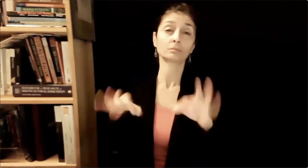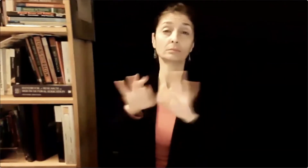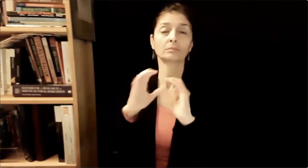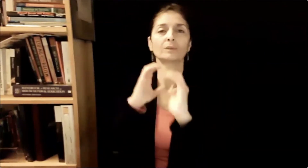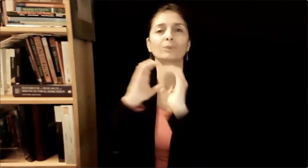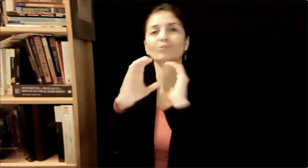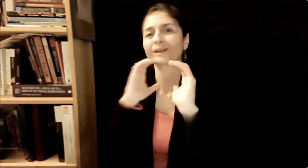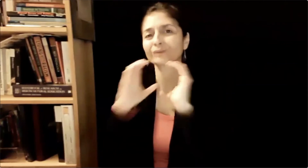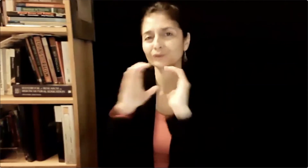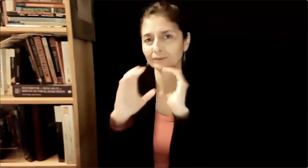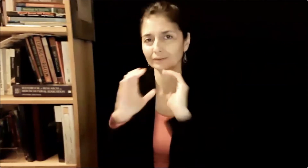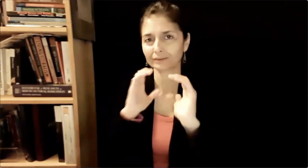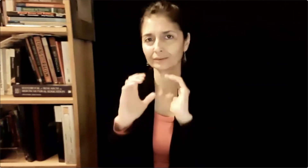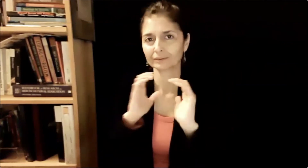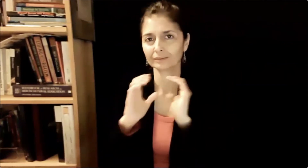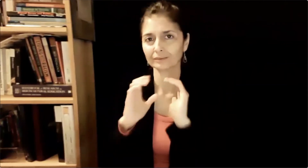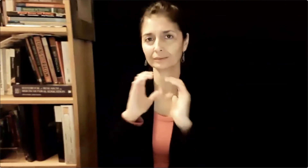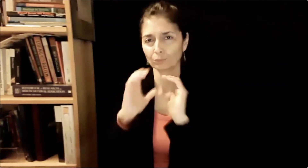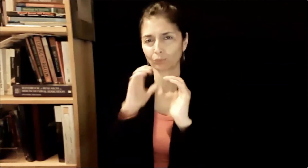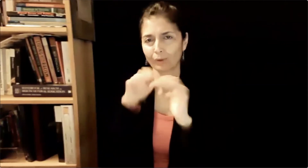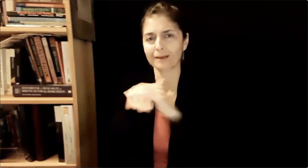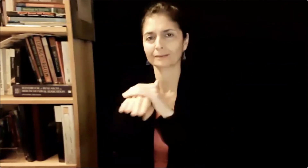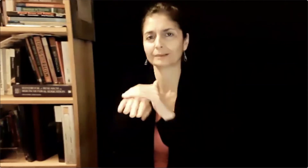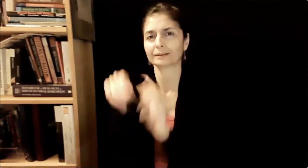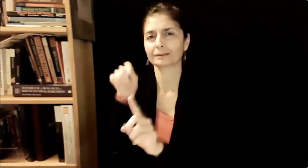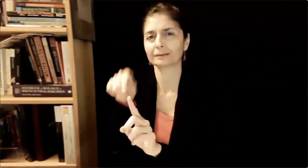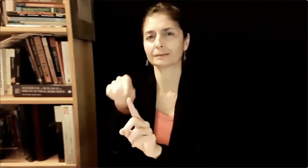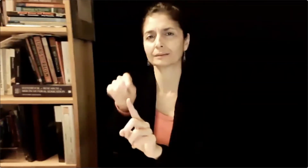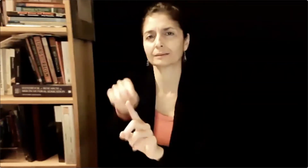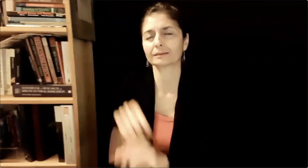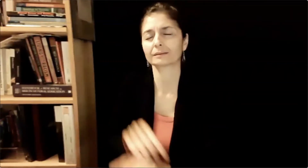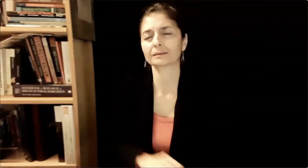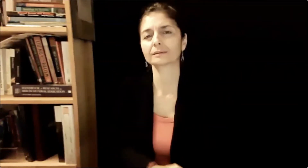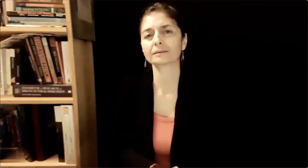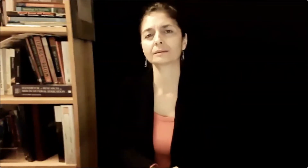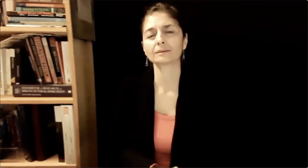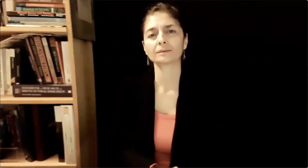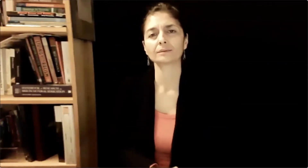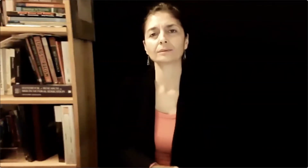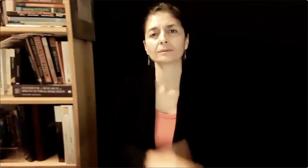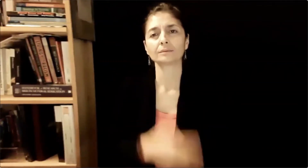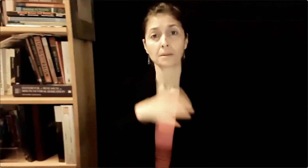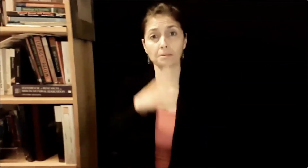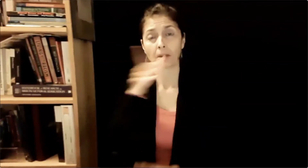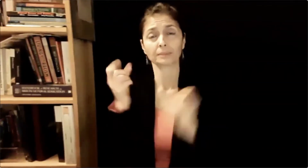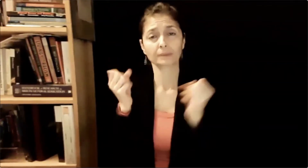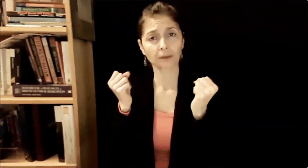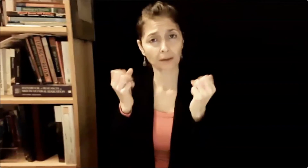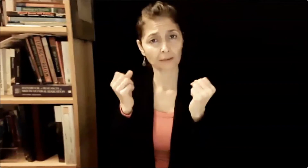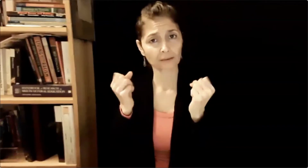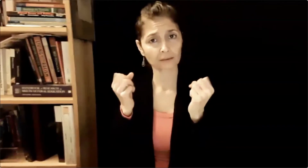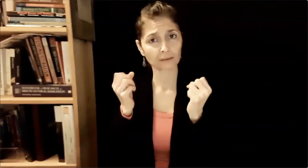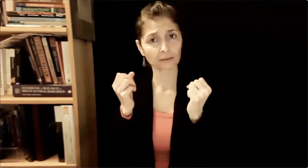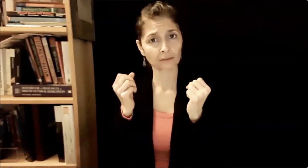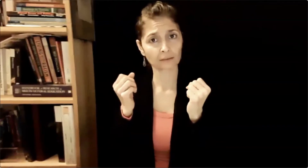But the absolute most important thing is communication, access to communication. My own mother